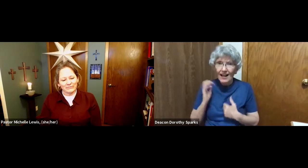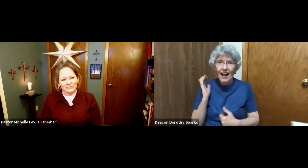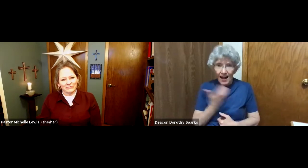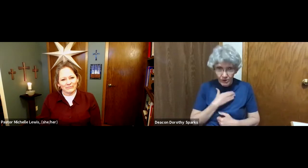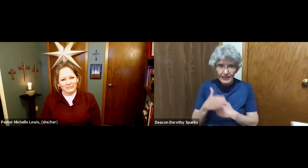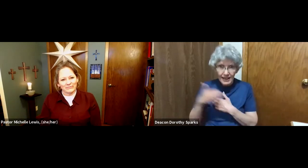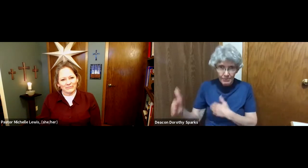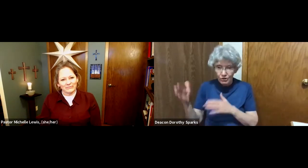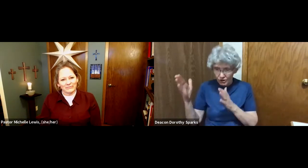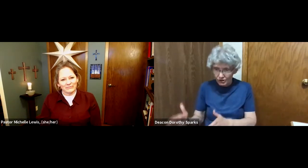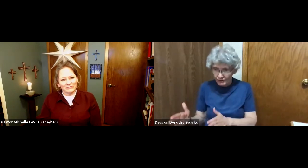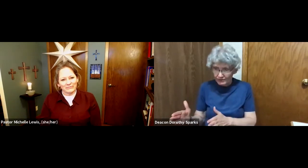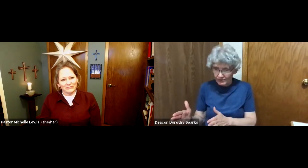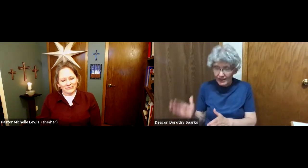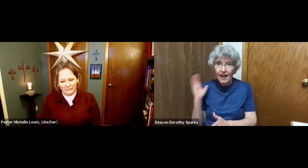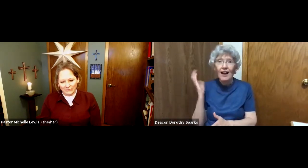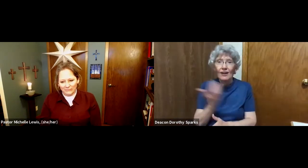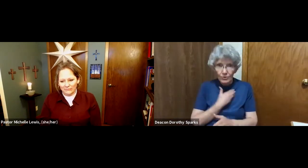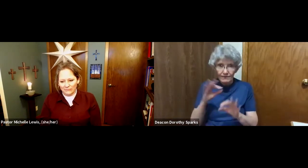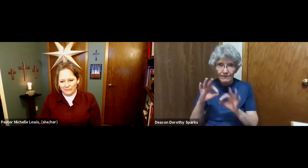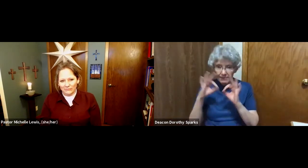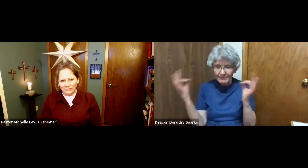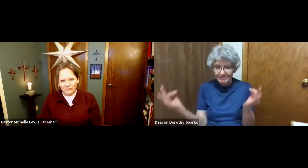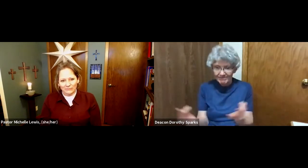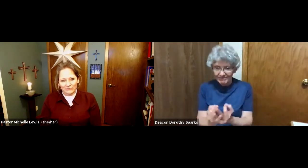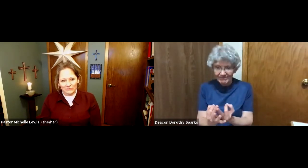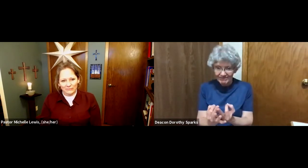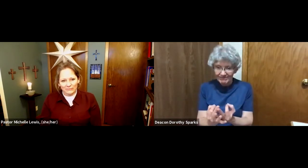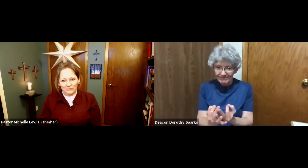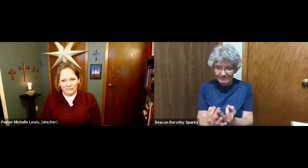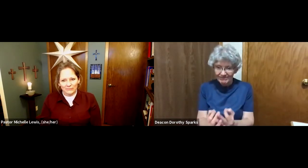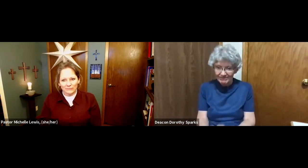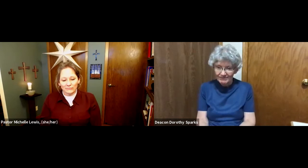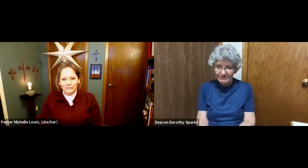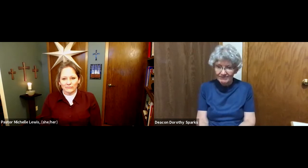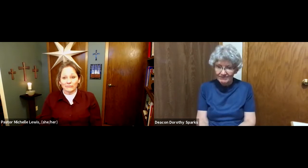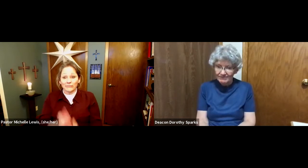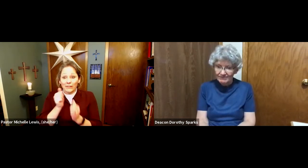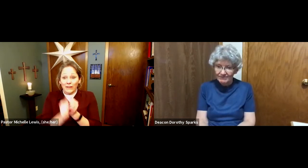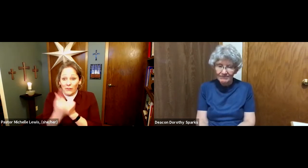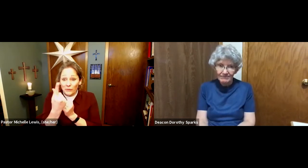In our own lives, our neighborhoods, our families,